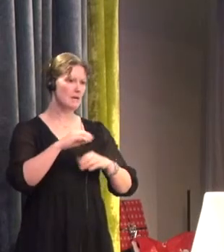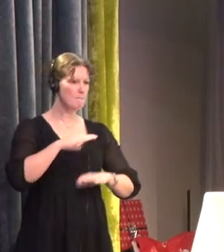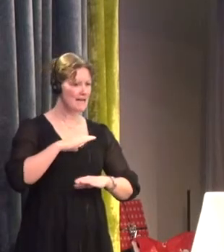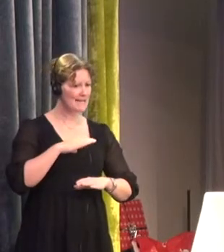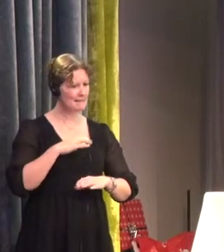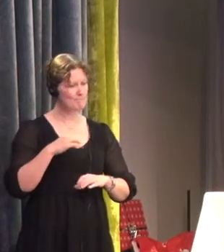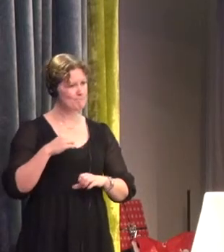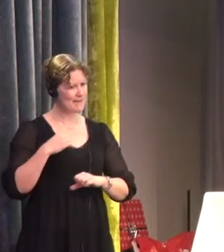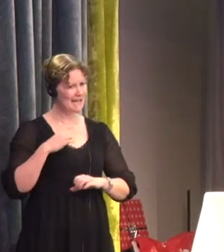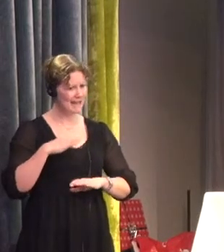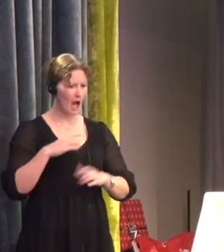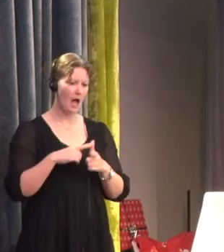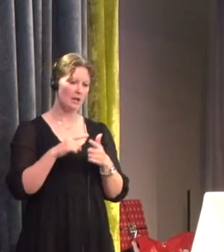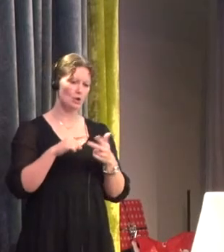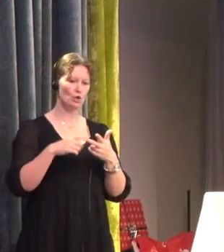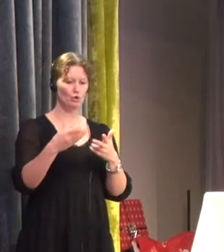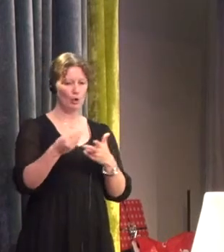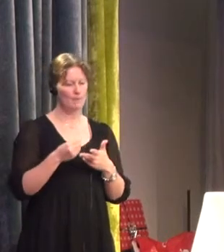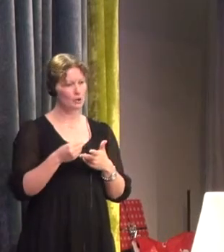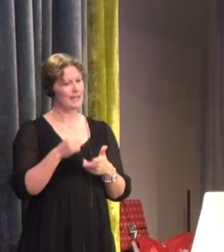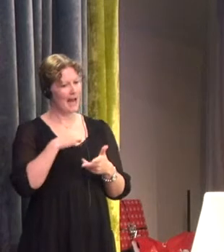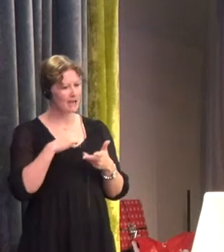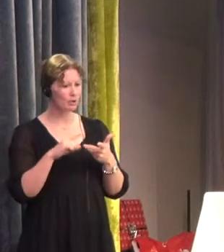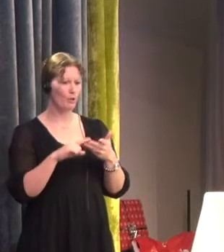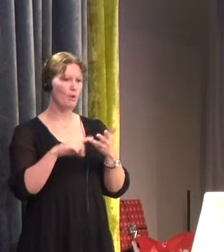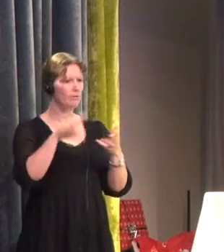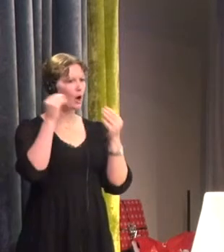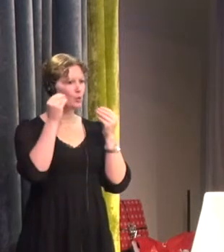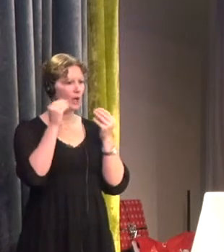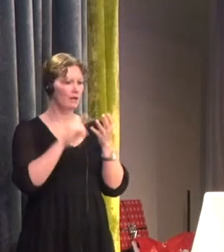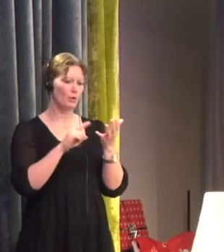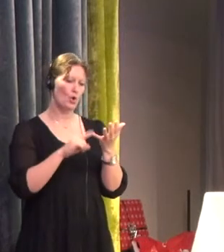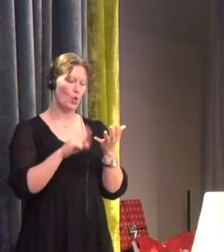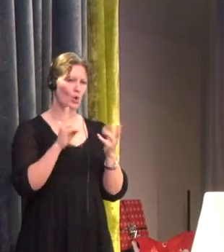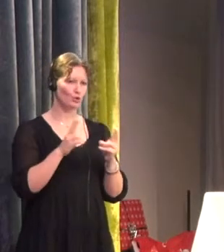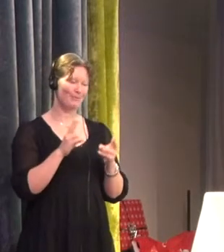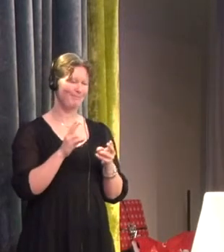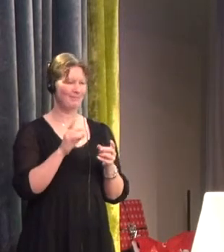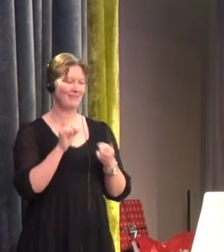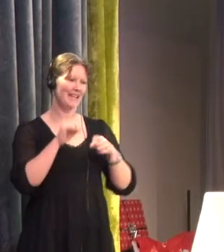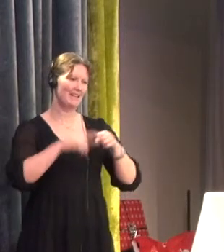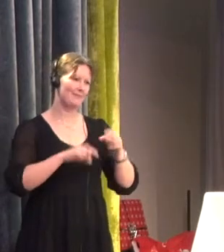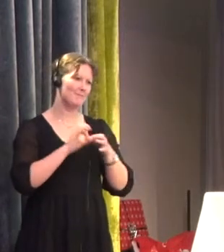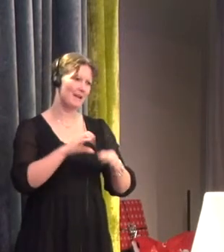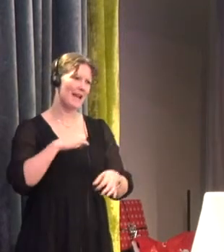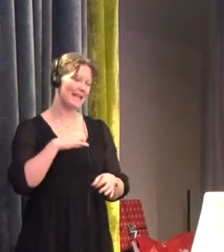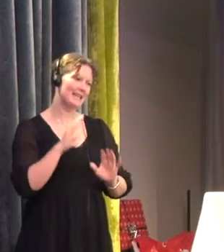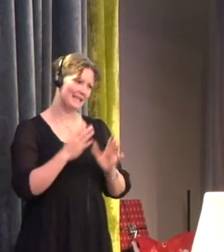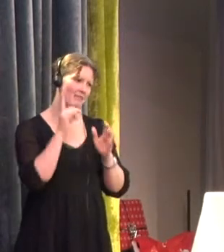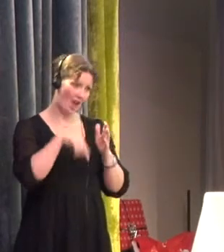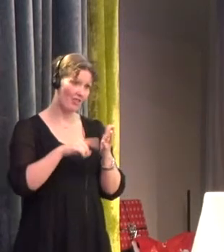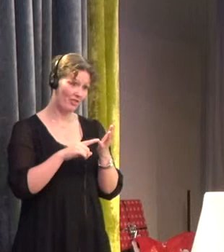can go to school. We can make really bad choices about our personal lives as well. But for people with disabilities, because of guardianship, because